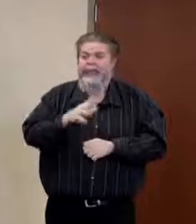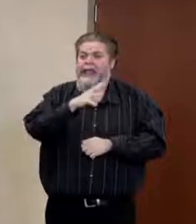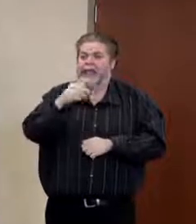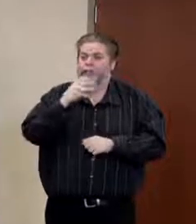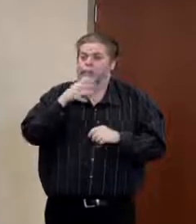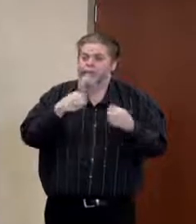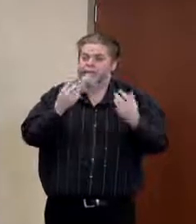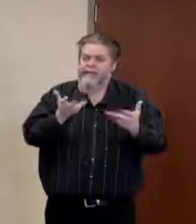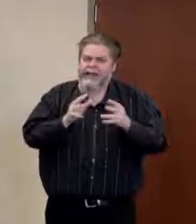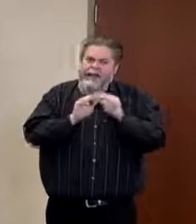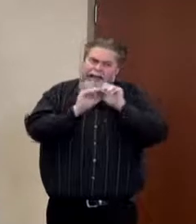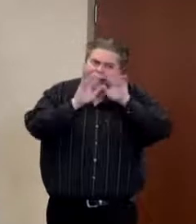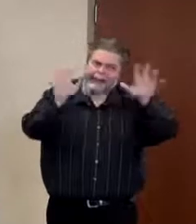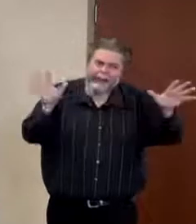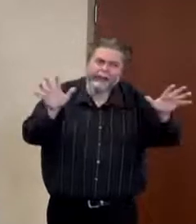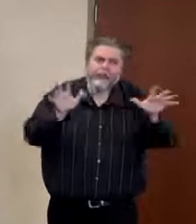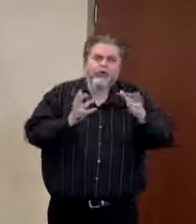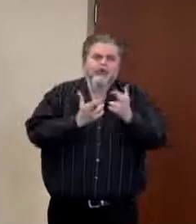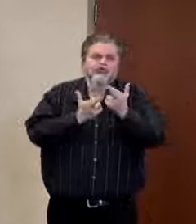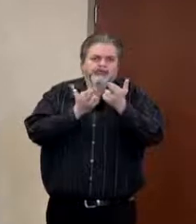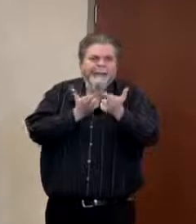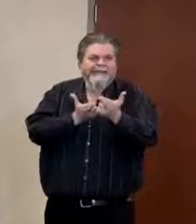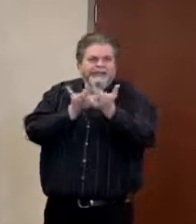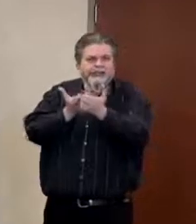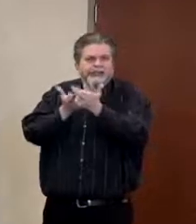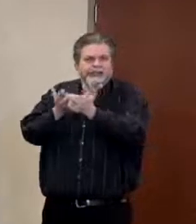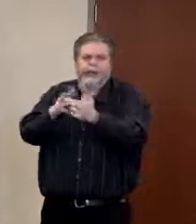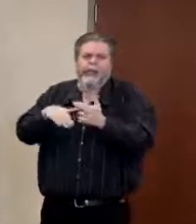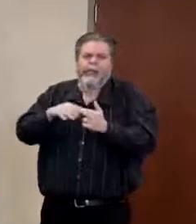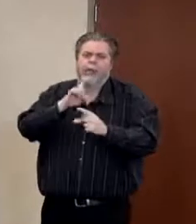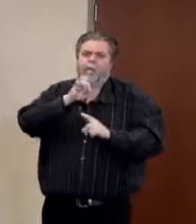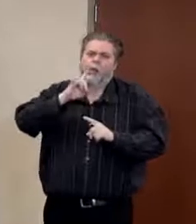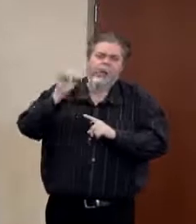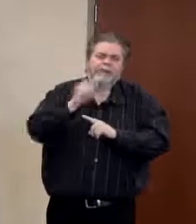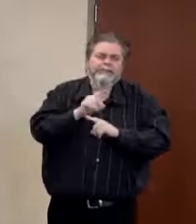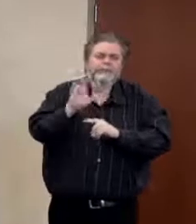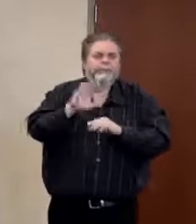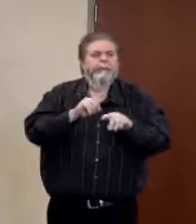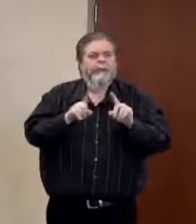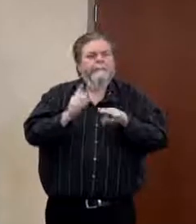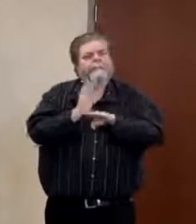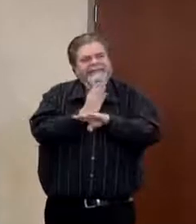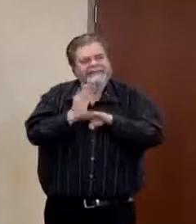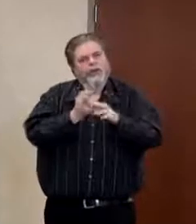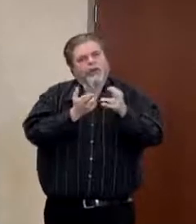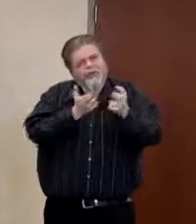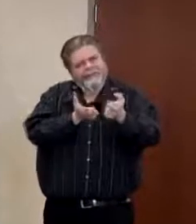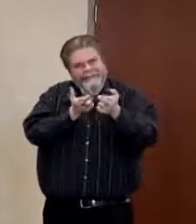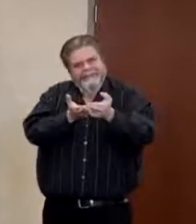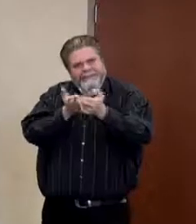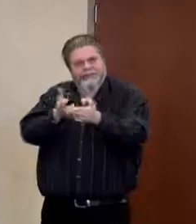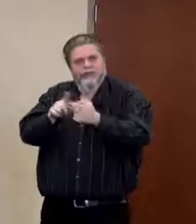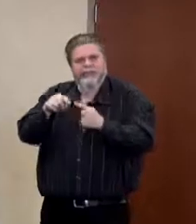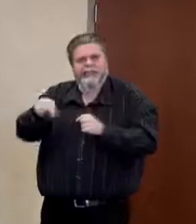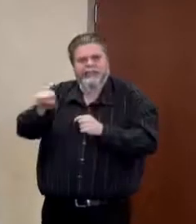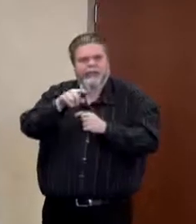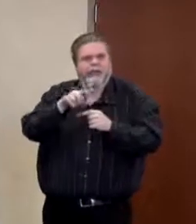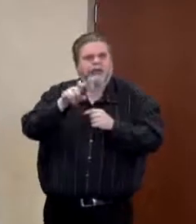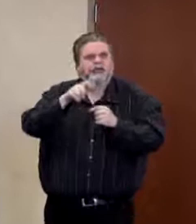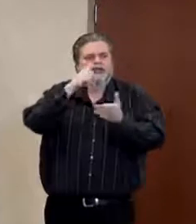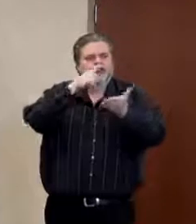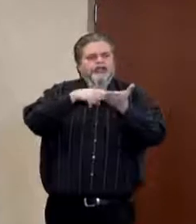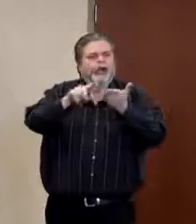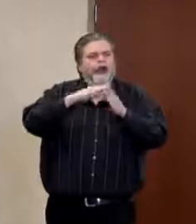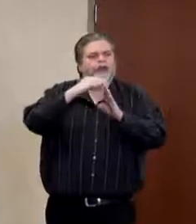clear, again, recommendations, not ordinances, but recommendations to businesses regarding temperature checks for